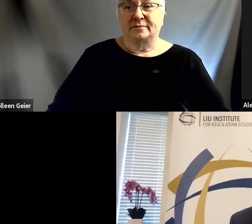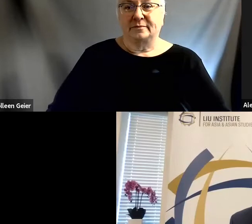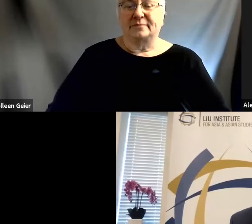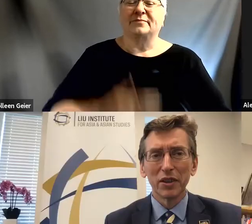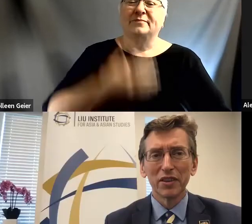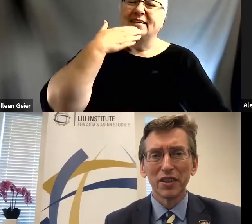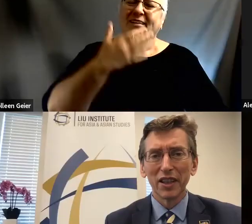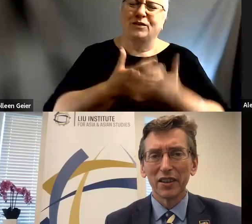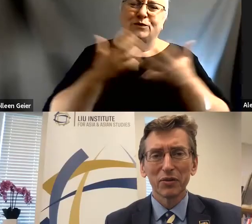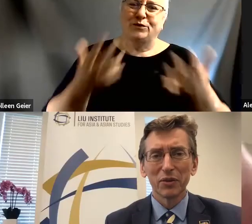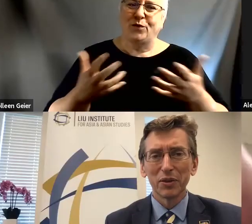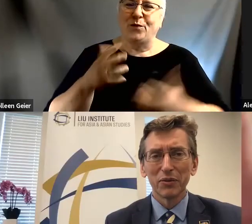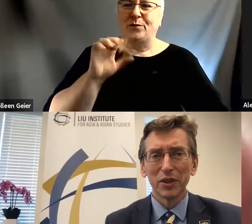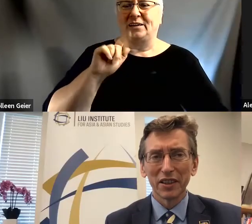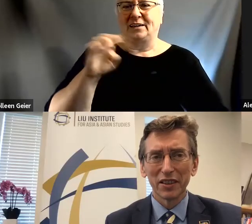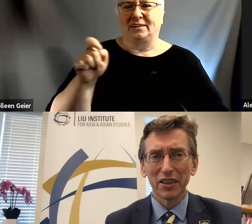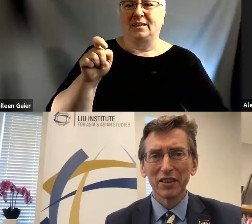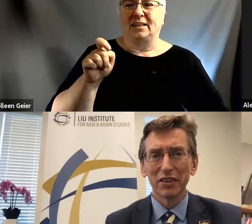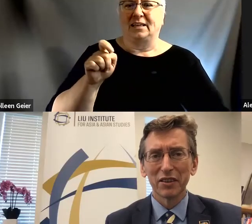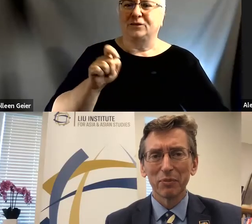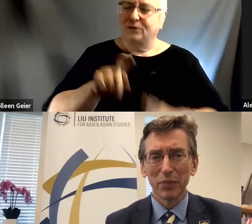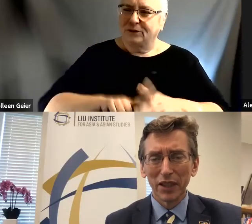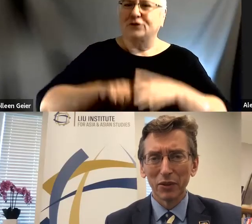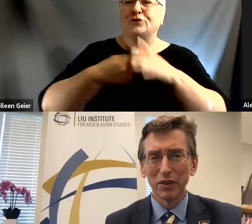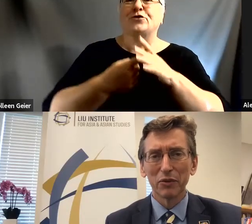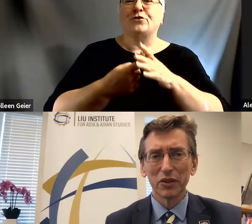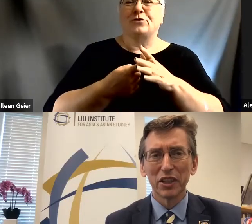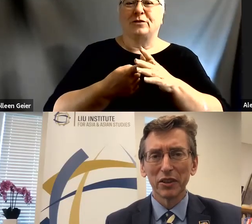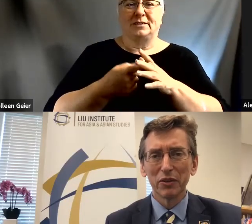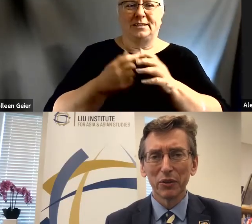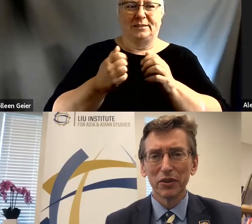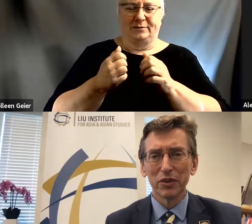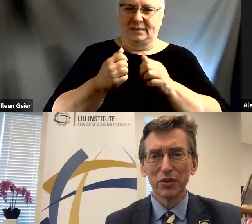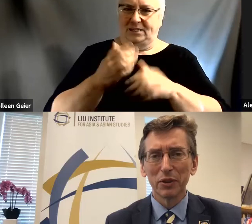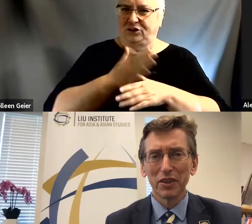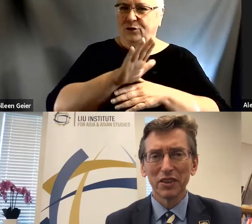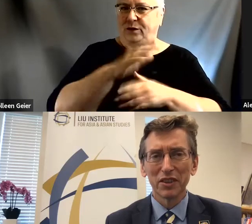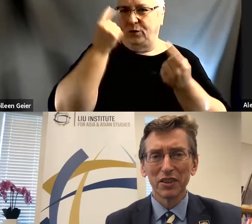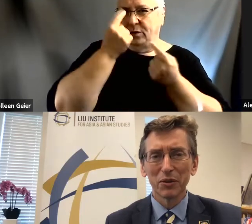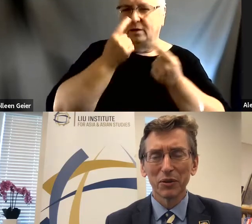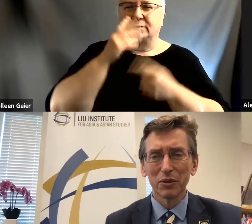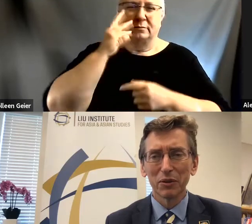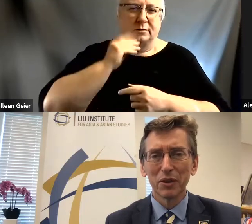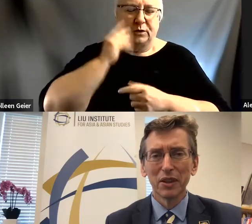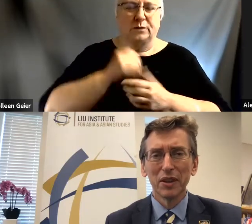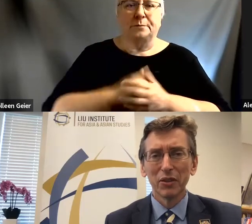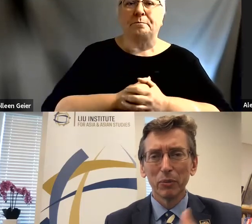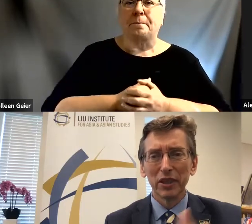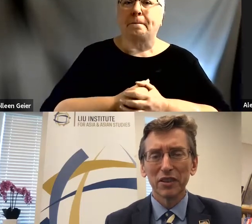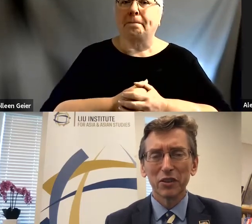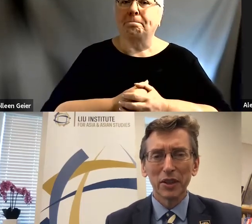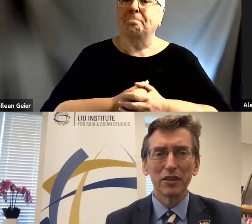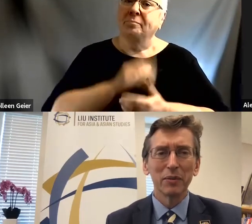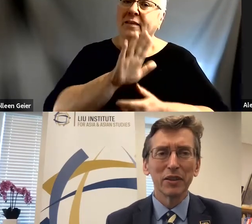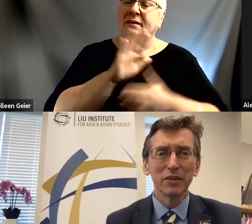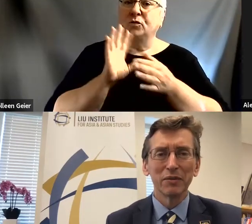Thank you so much, Alex, for getting us started on the panel and for sharing your thoughts and experiences, and also your